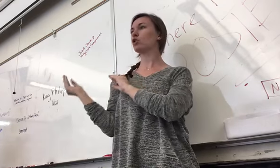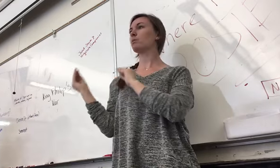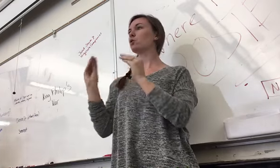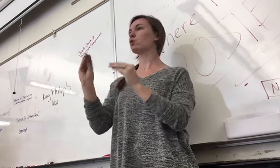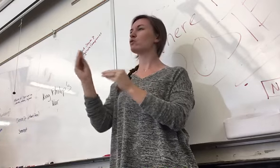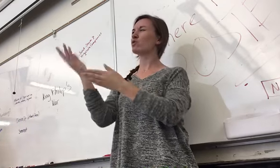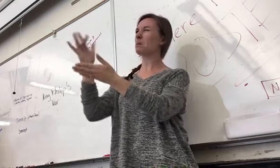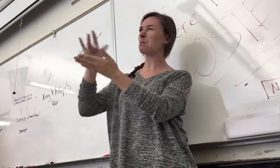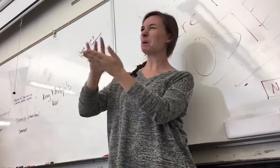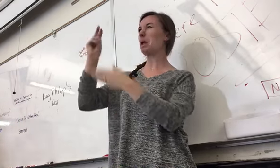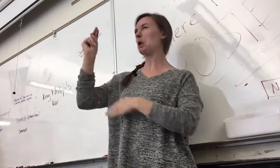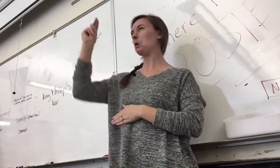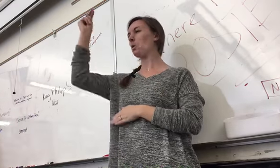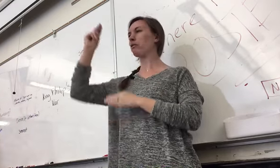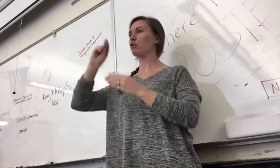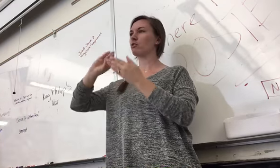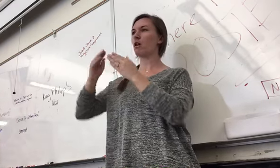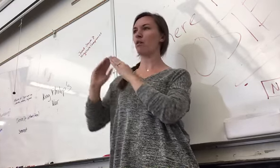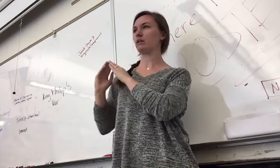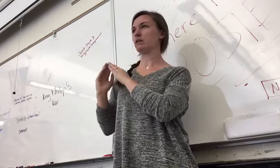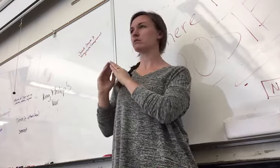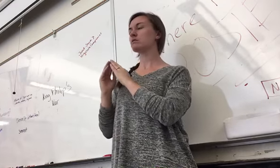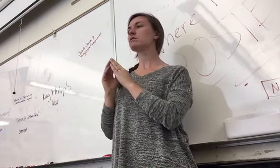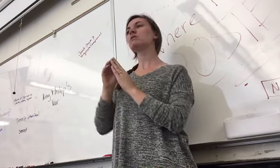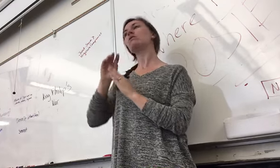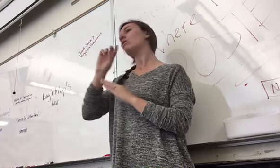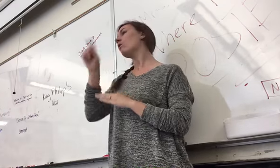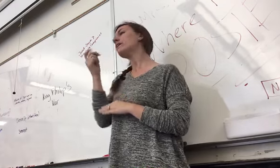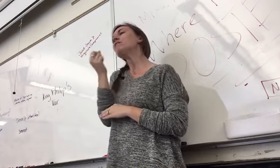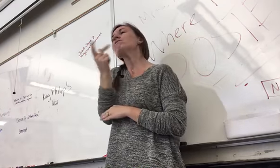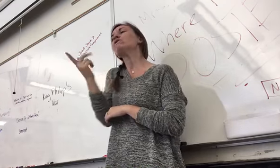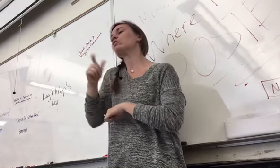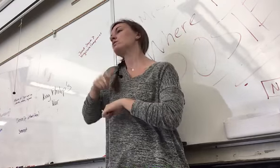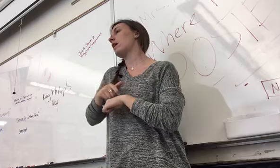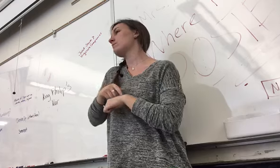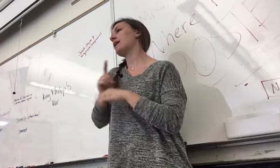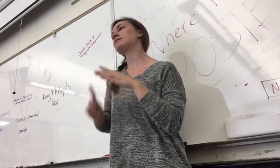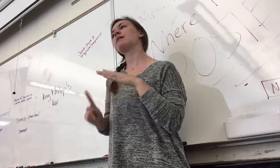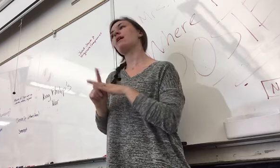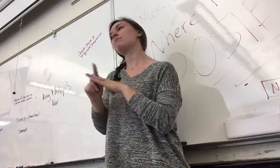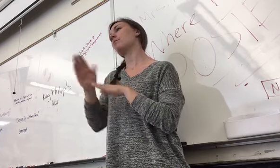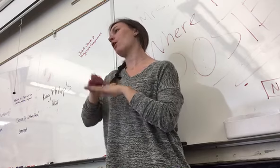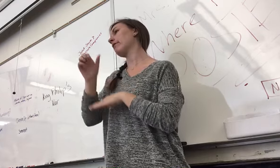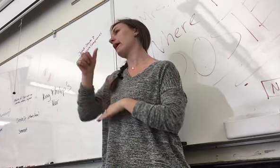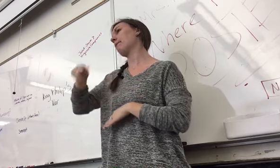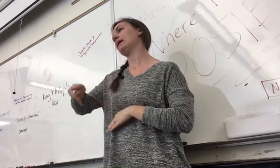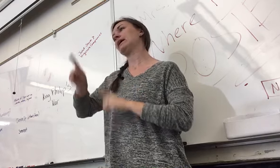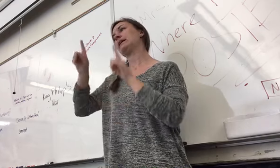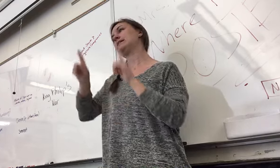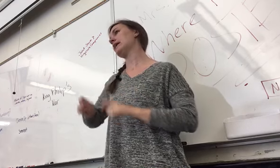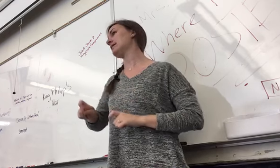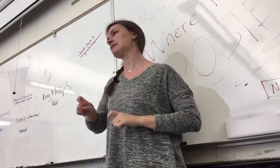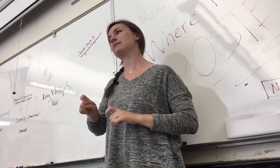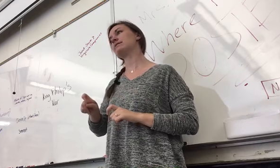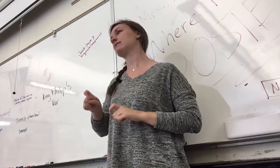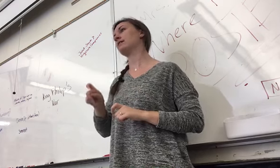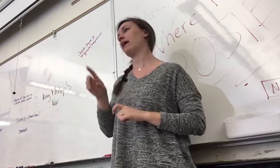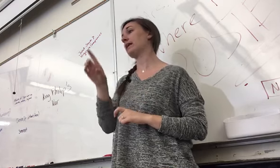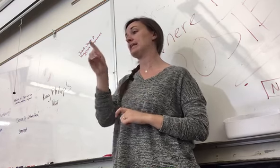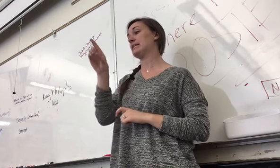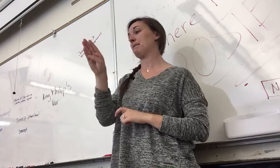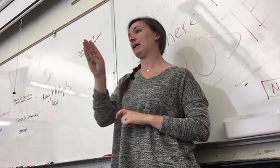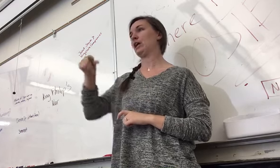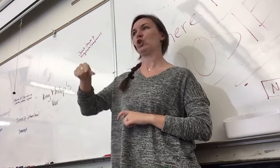colonies. They've only asked it a few times in the AP exam. And they won't ask it on a DBQ anymore because of the